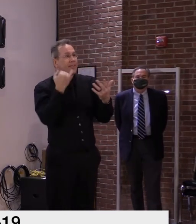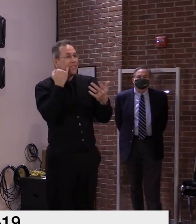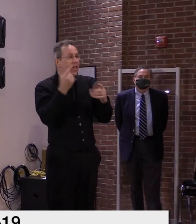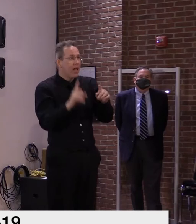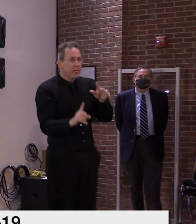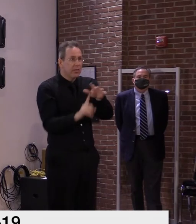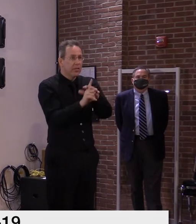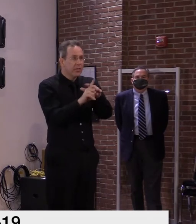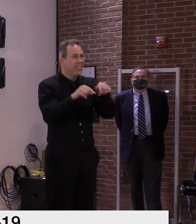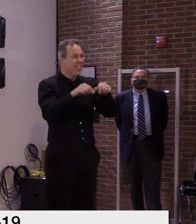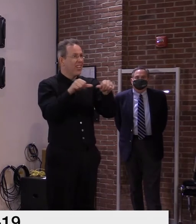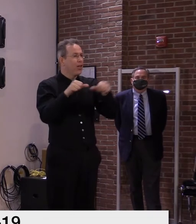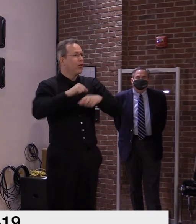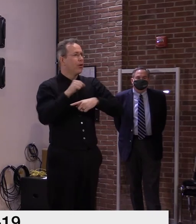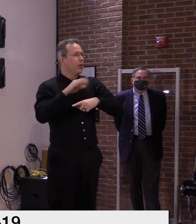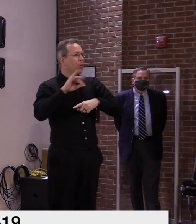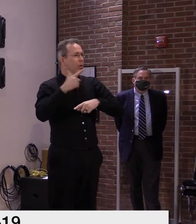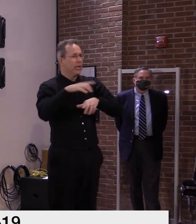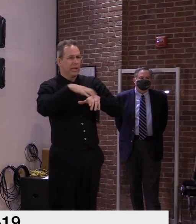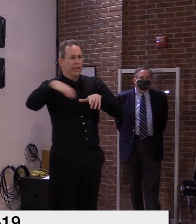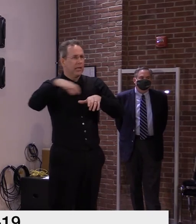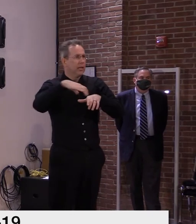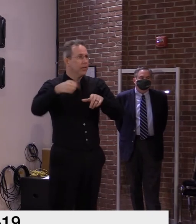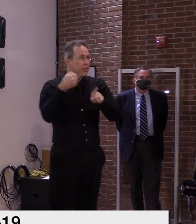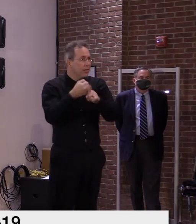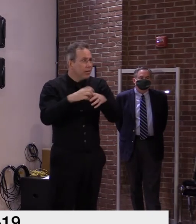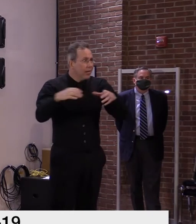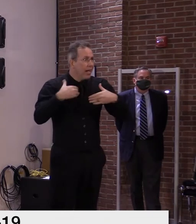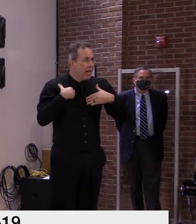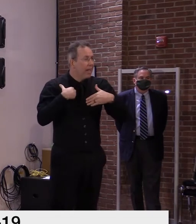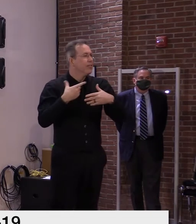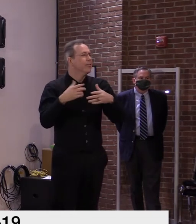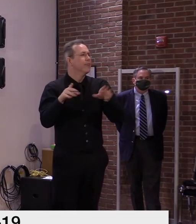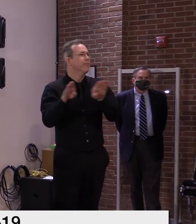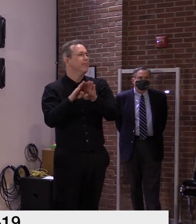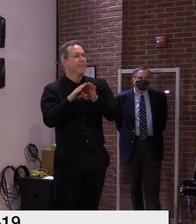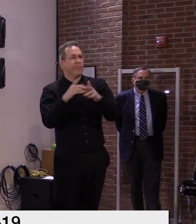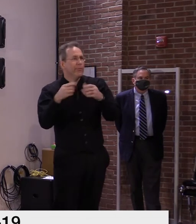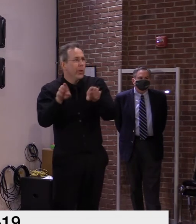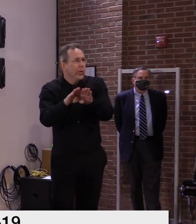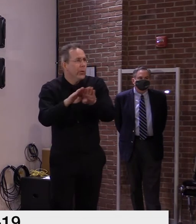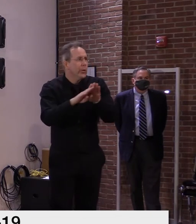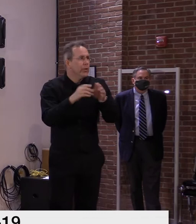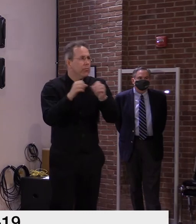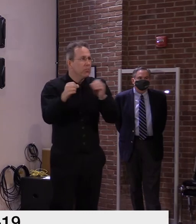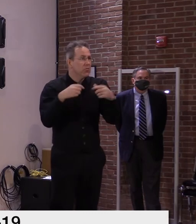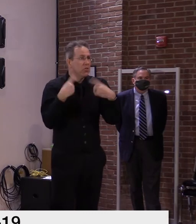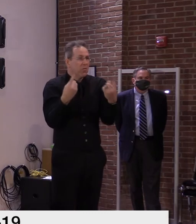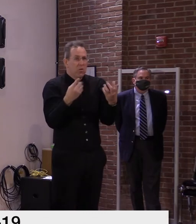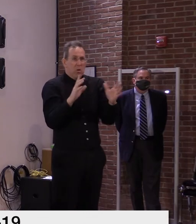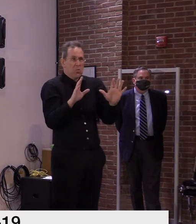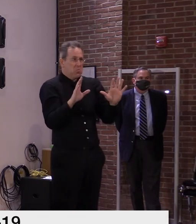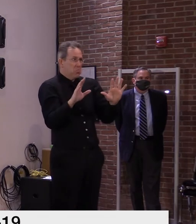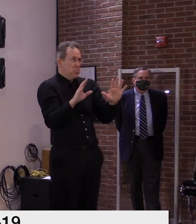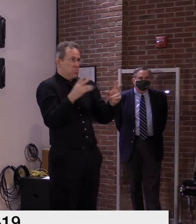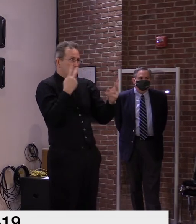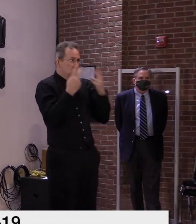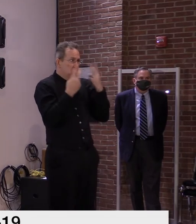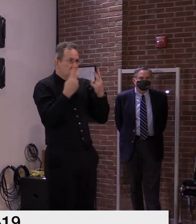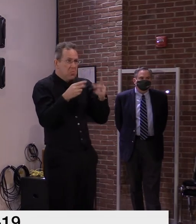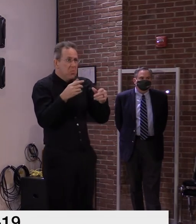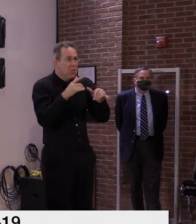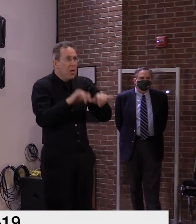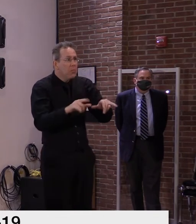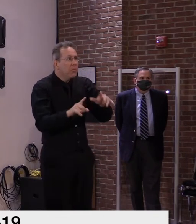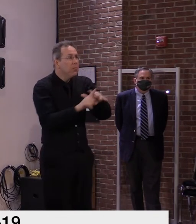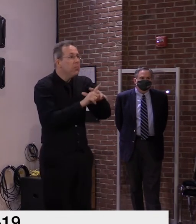a situation within the facility. We've been quite lucky for some time here, but at the same time, when we do have something like this, we do